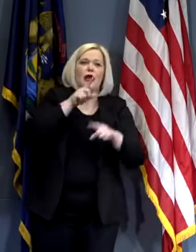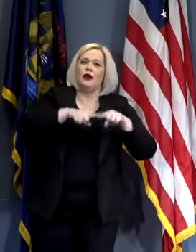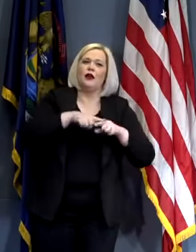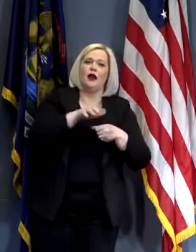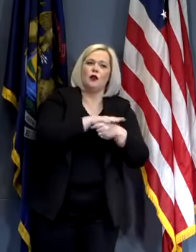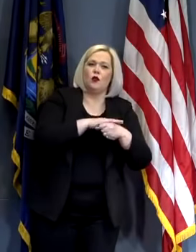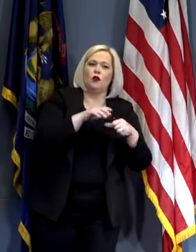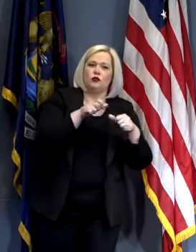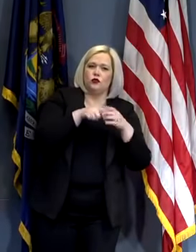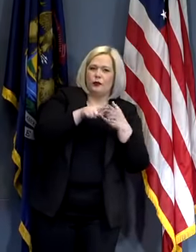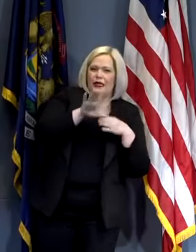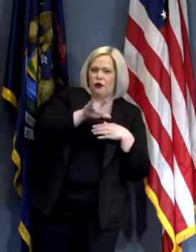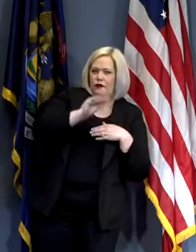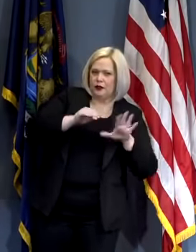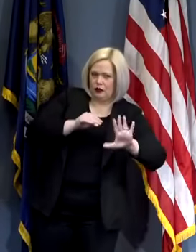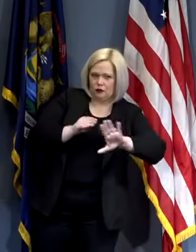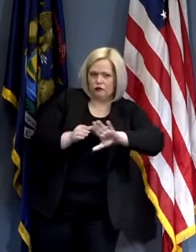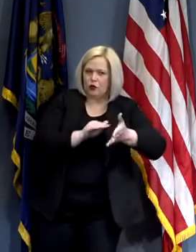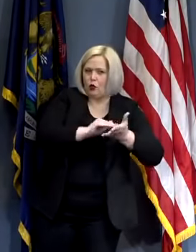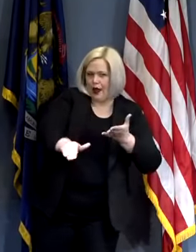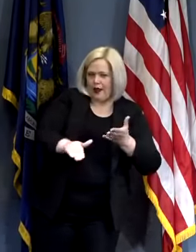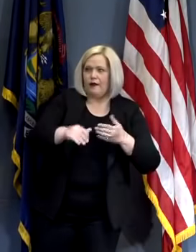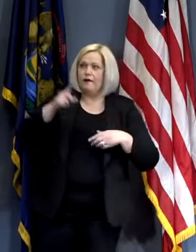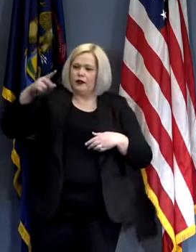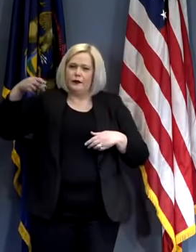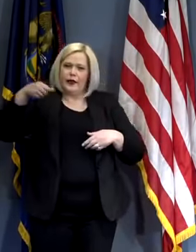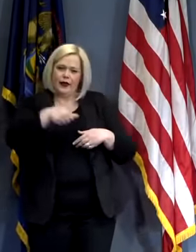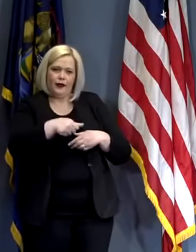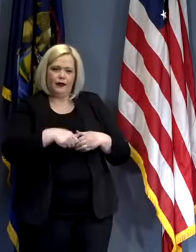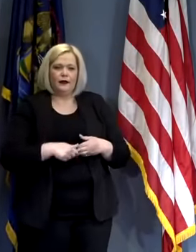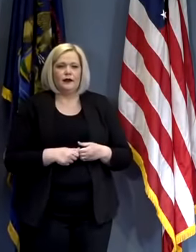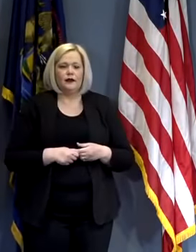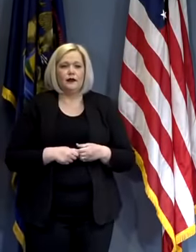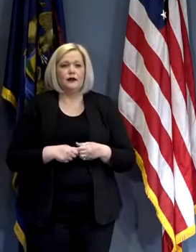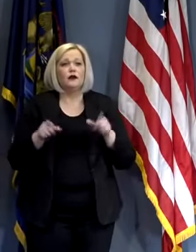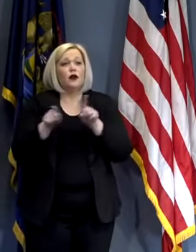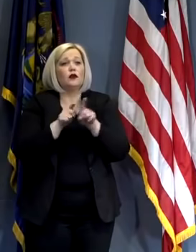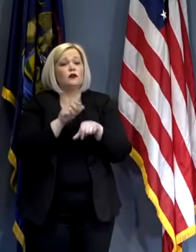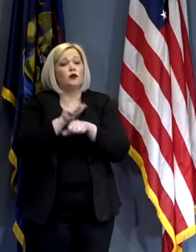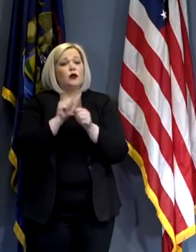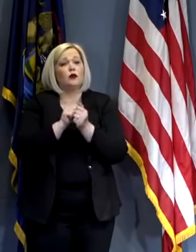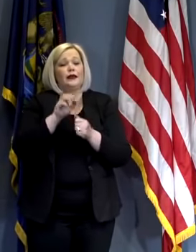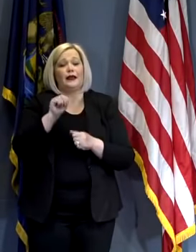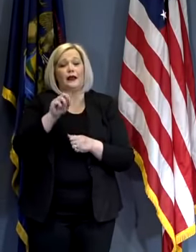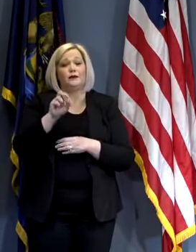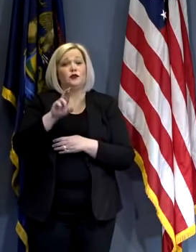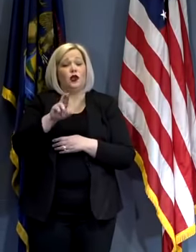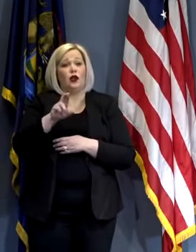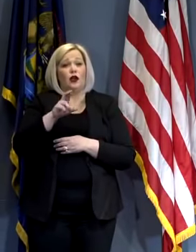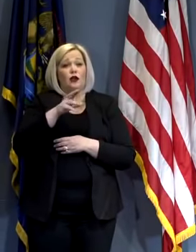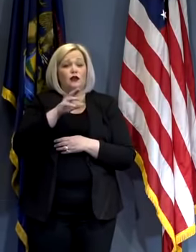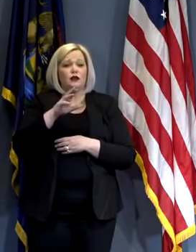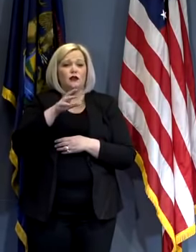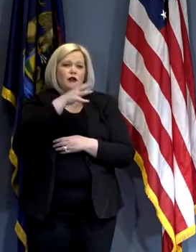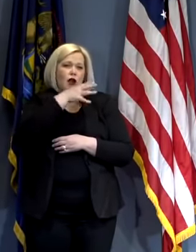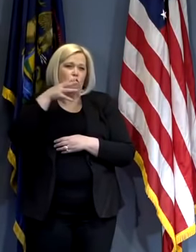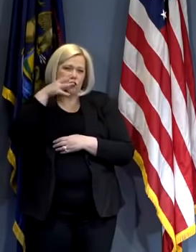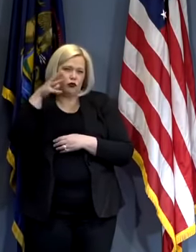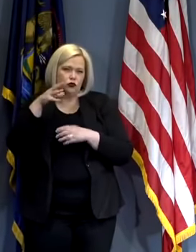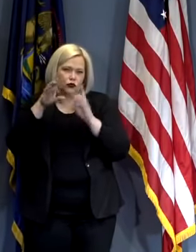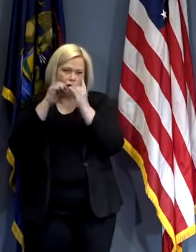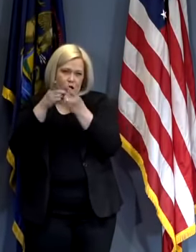also launched a project with MDARD, that's the Michigan Department of Agriculture and Rural Development, to